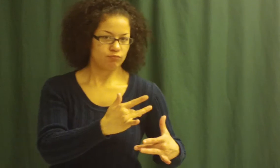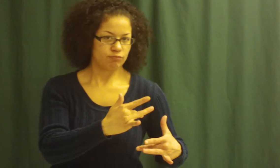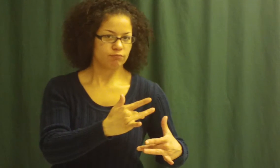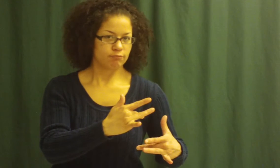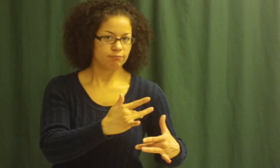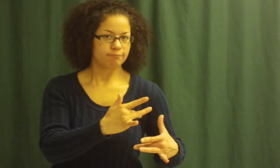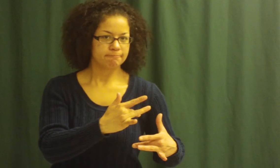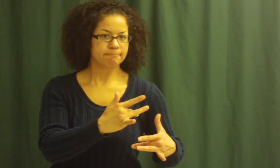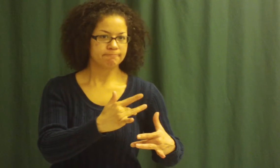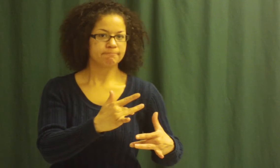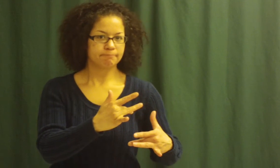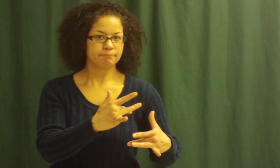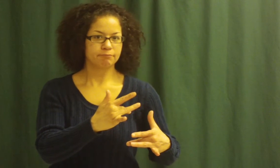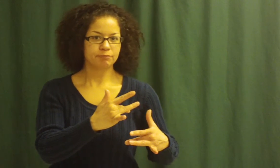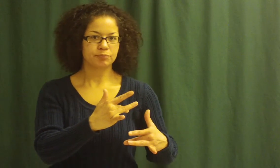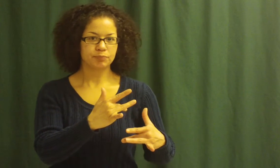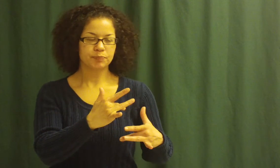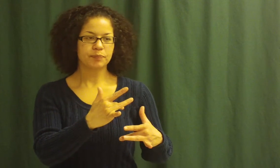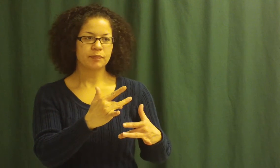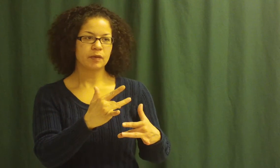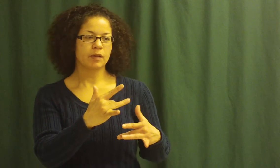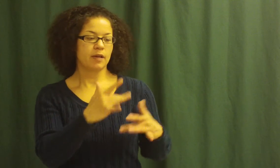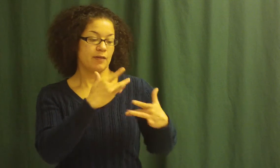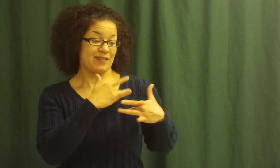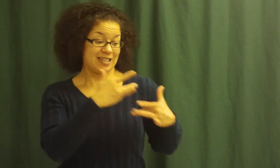which are biologically fixed patterns of behavior.